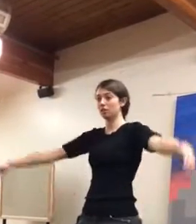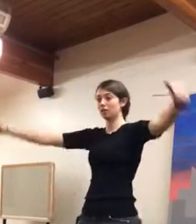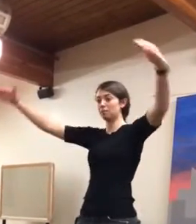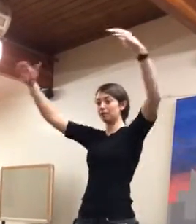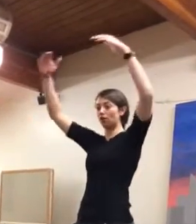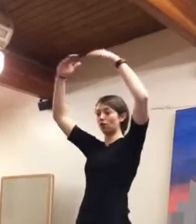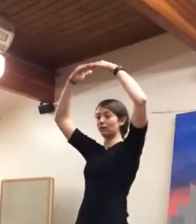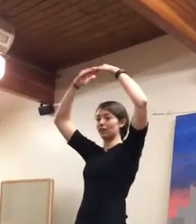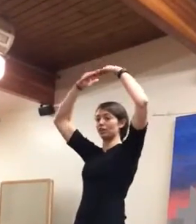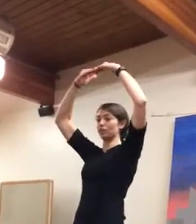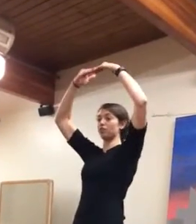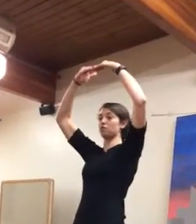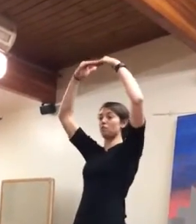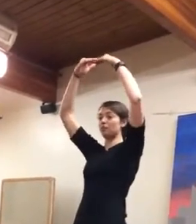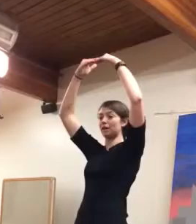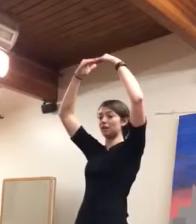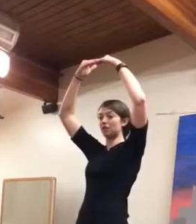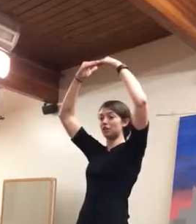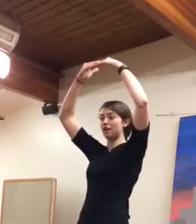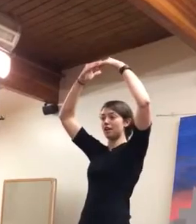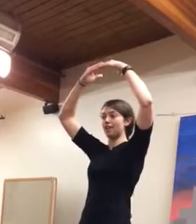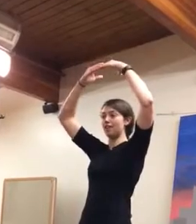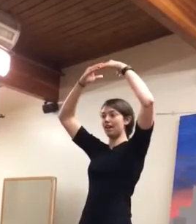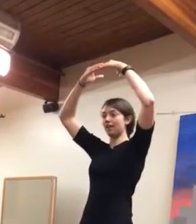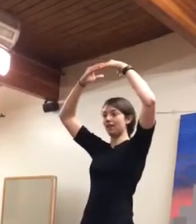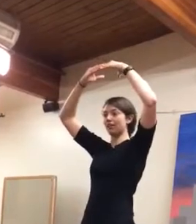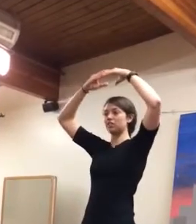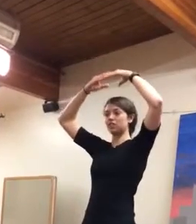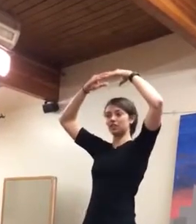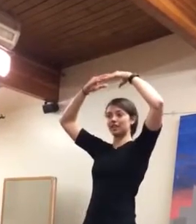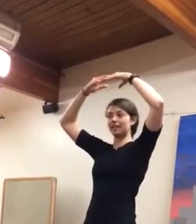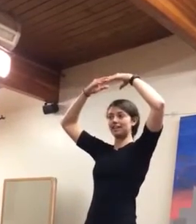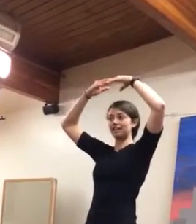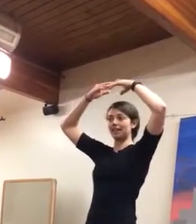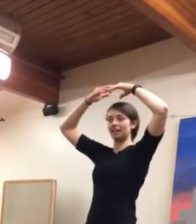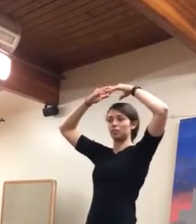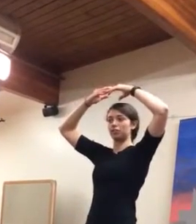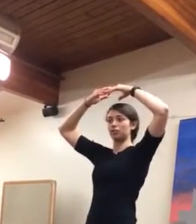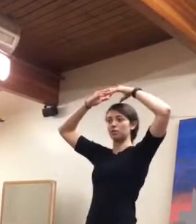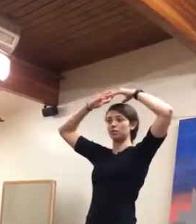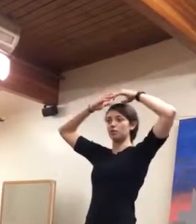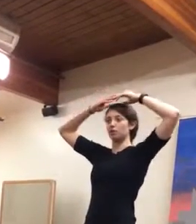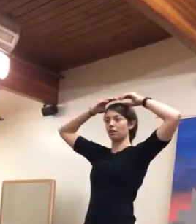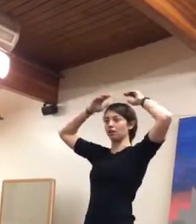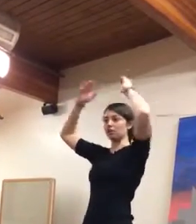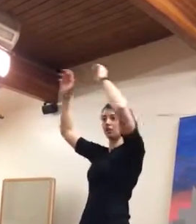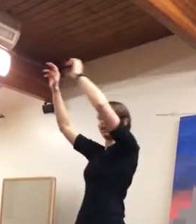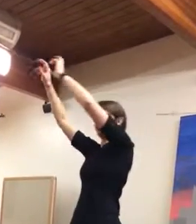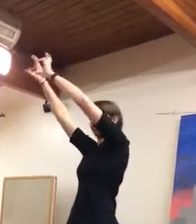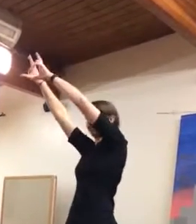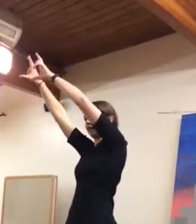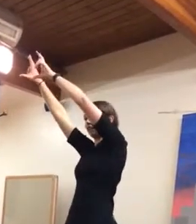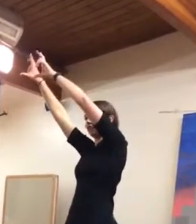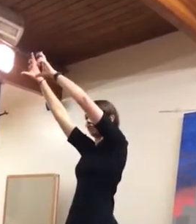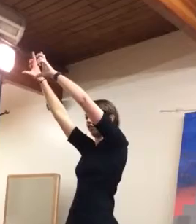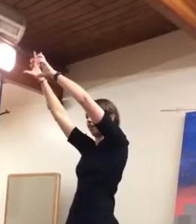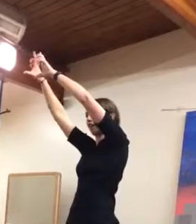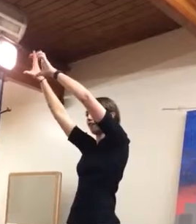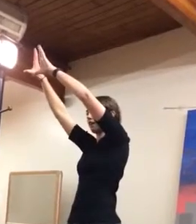to make a big O like earth, one big earth. And then this is, again, sign language for receive. We're going to start out over here to the left